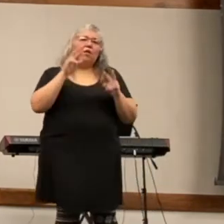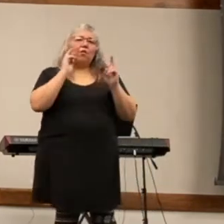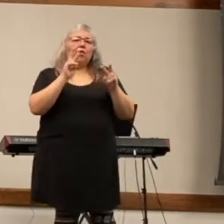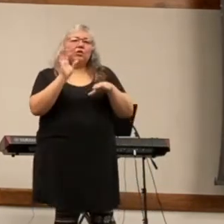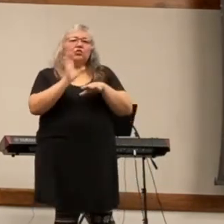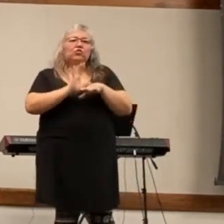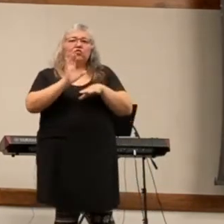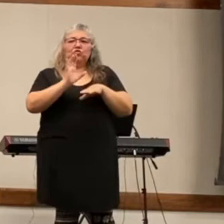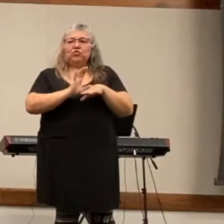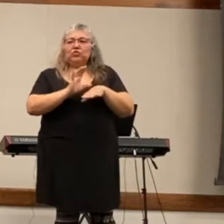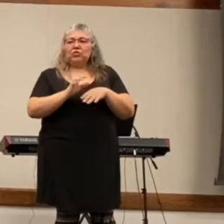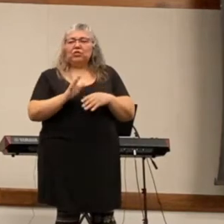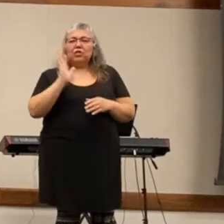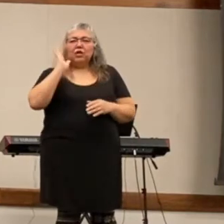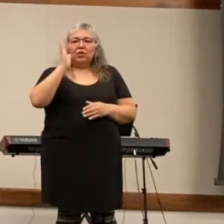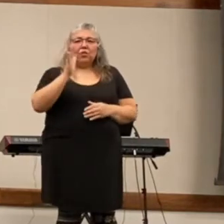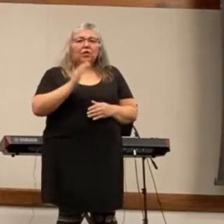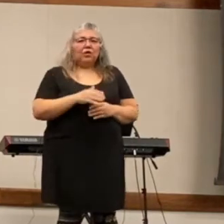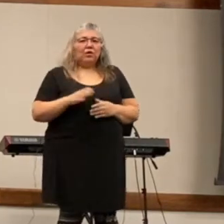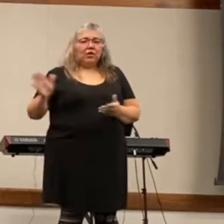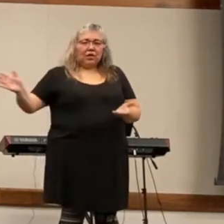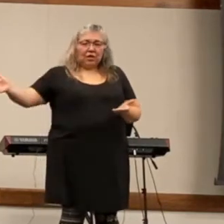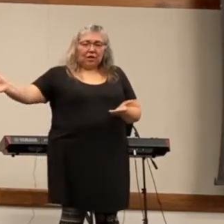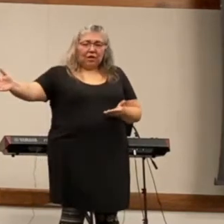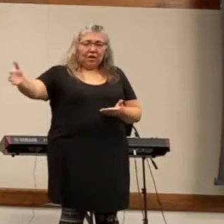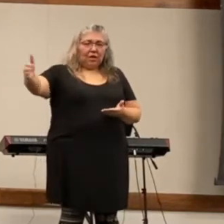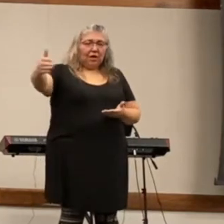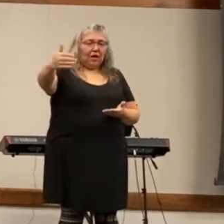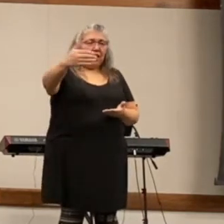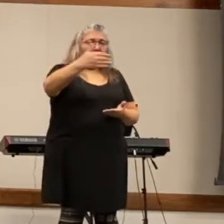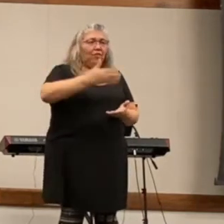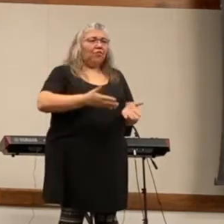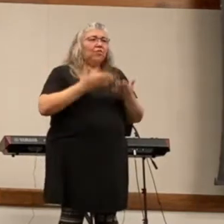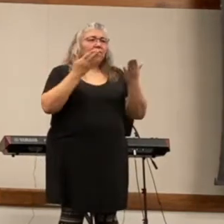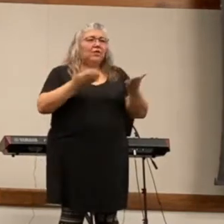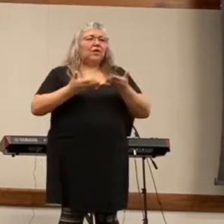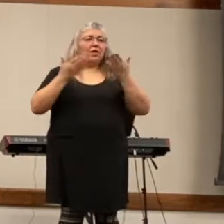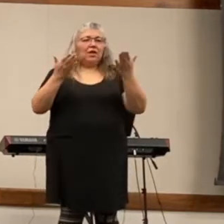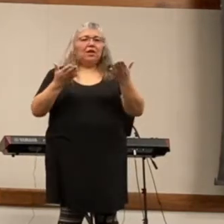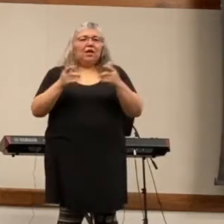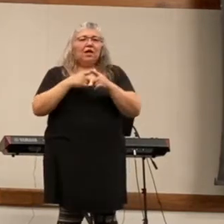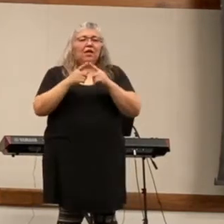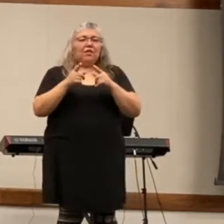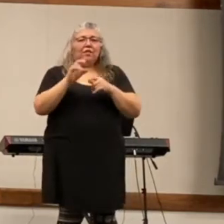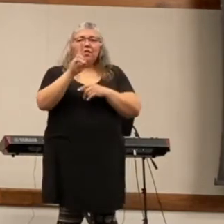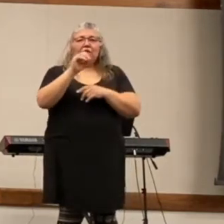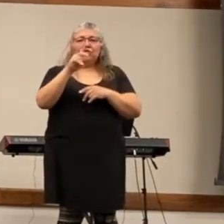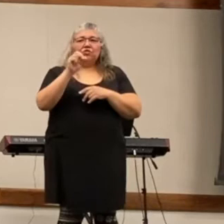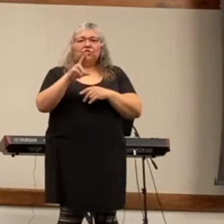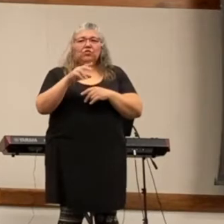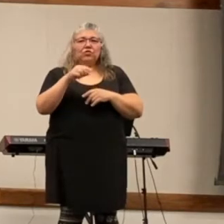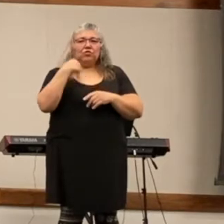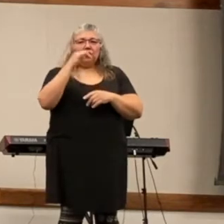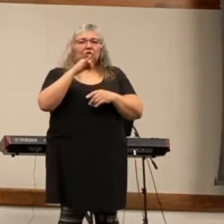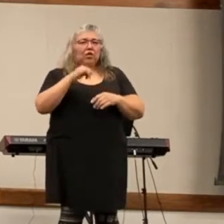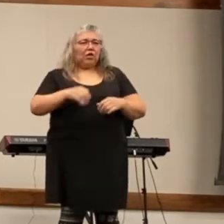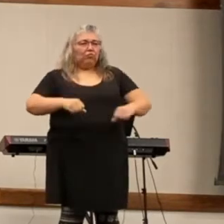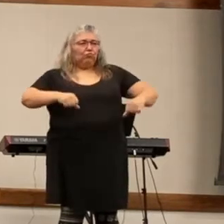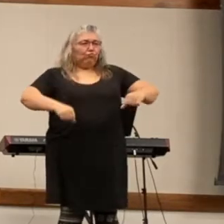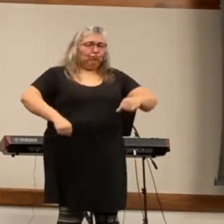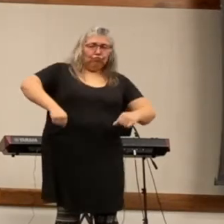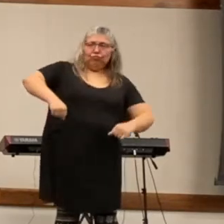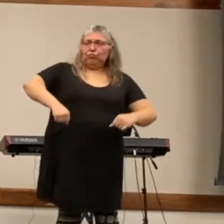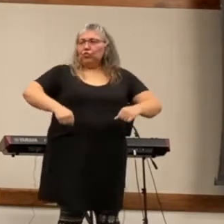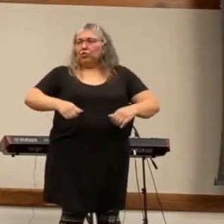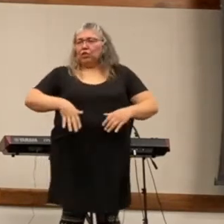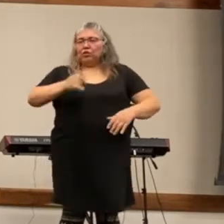churches, and they would gather the tithes and offering, and the ushers looked like stormtroopers. You know what I mean?